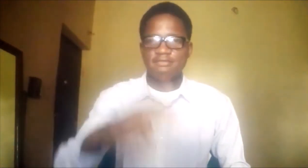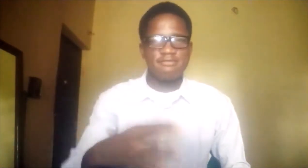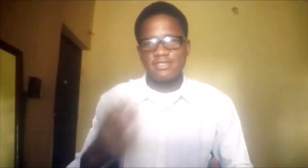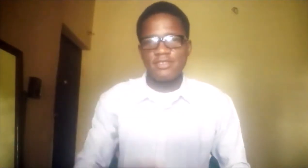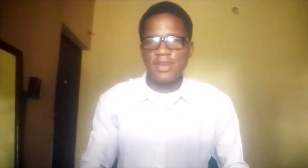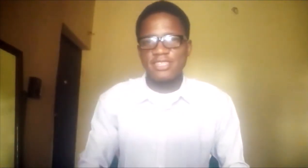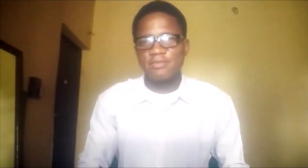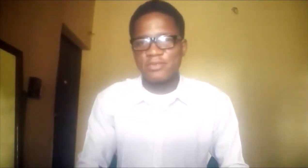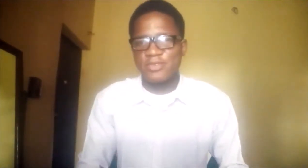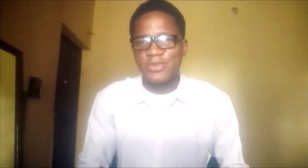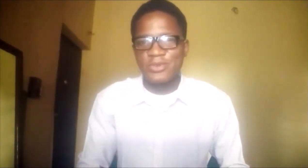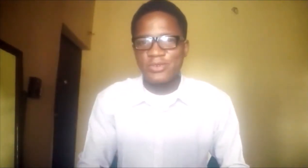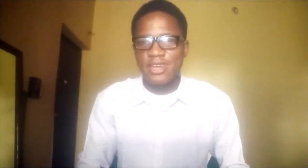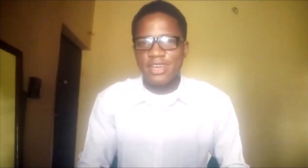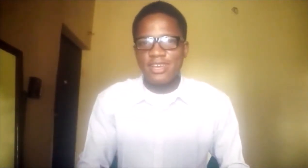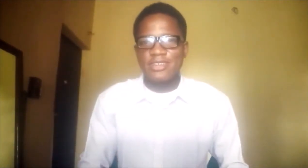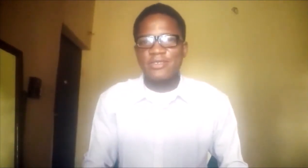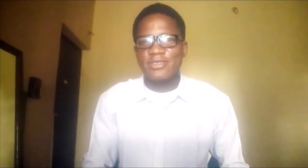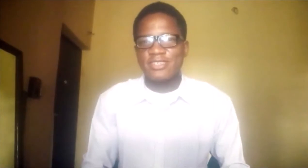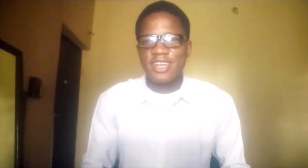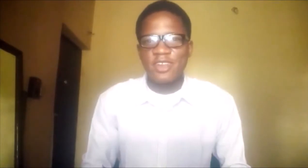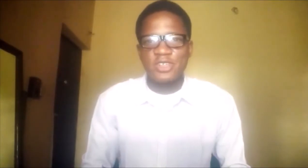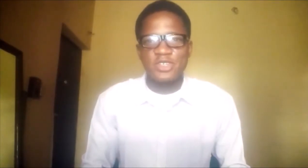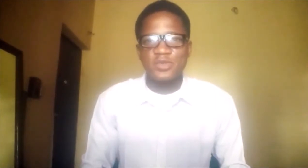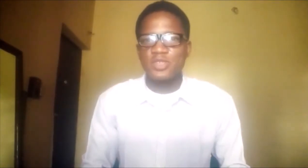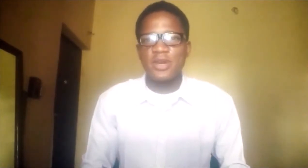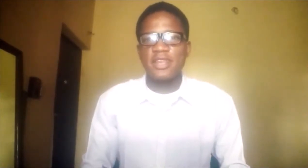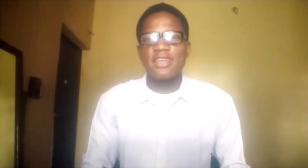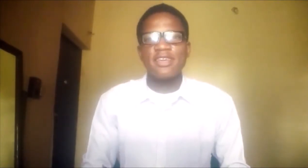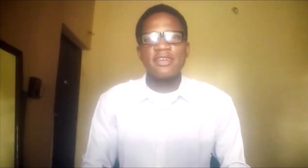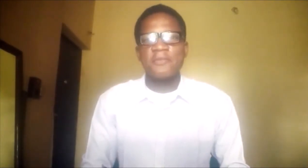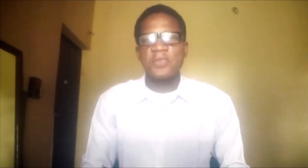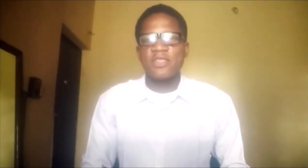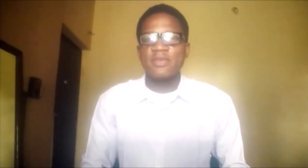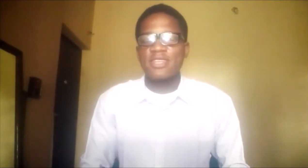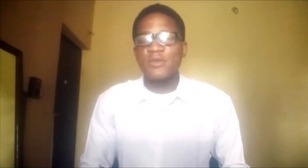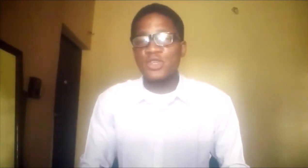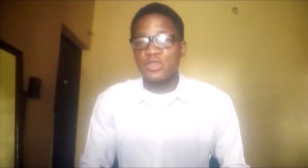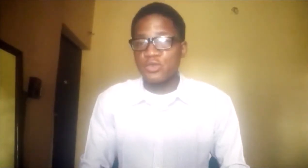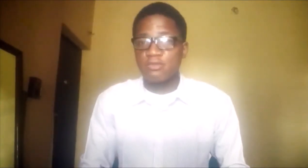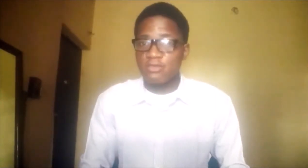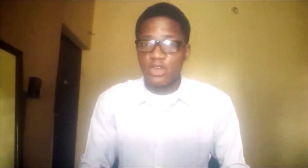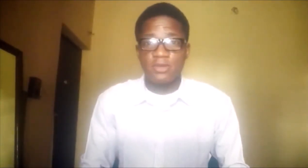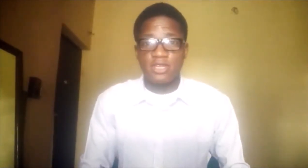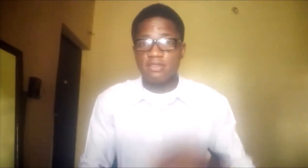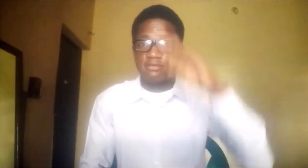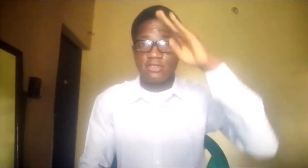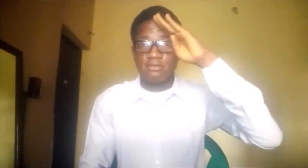It's quite simple. No intricate logic to this one. It's basically what you do normally. So